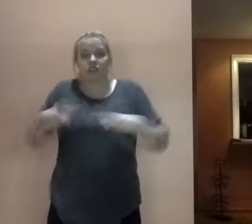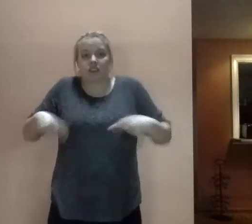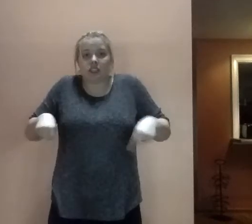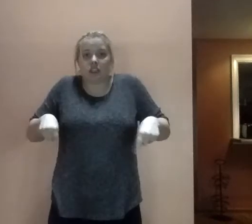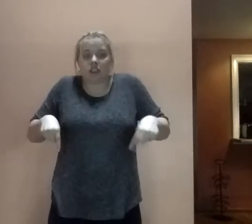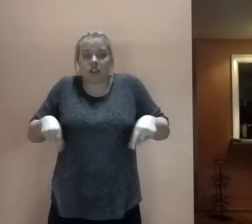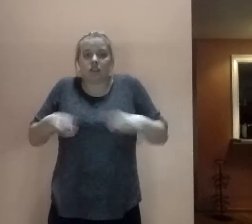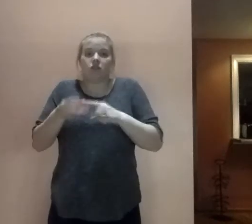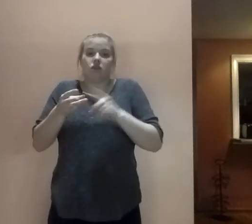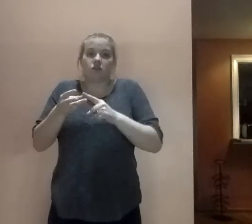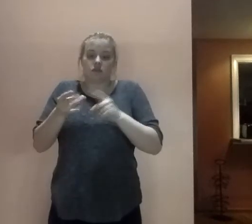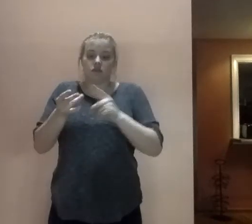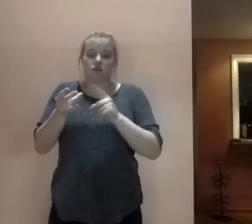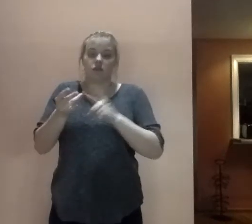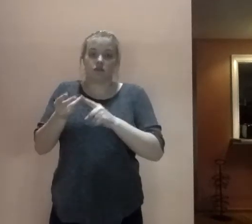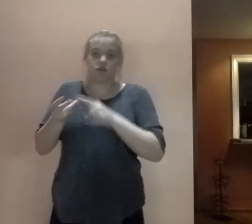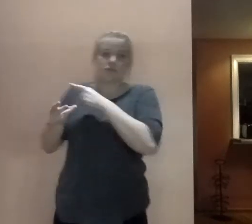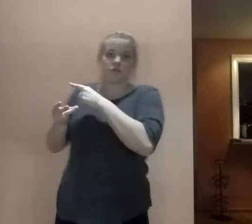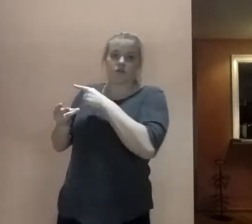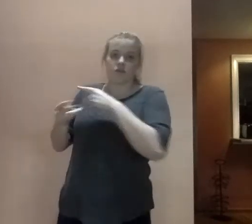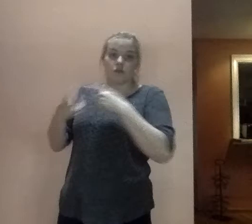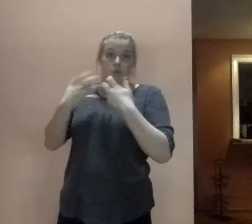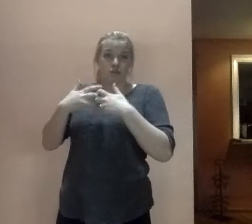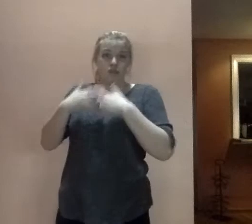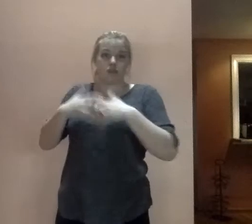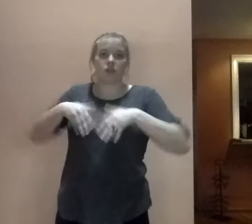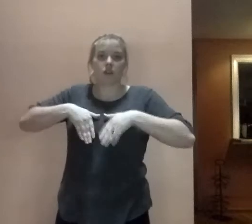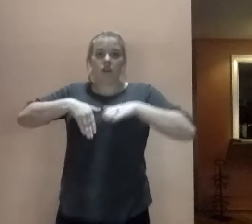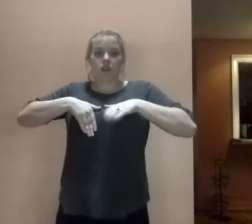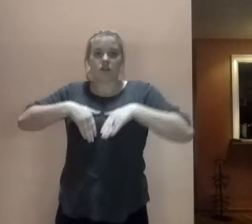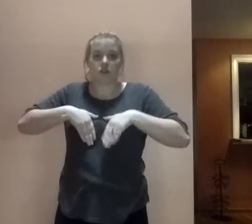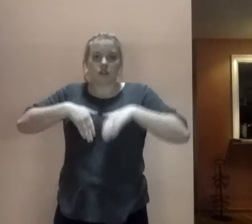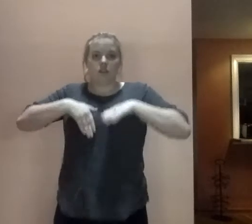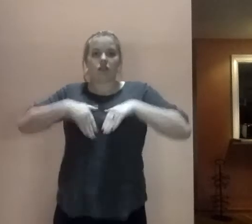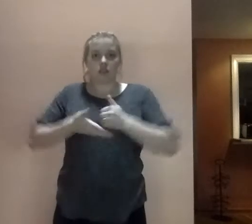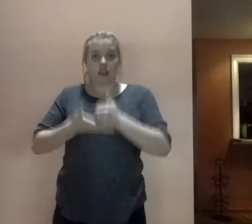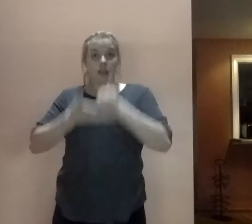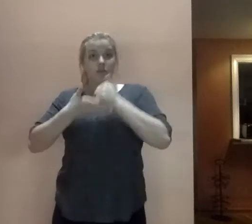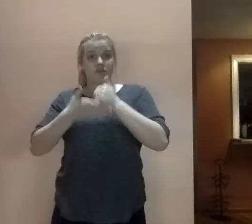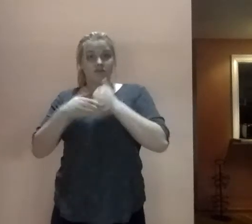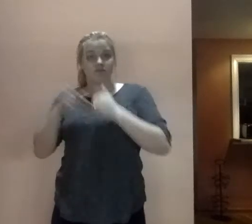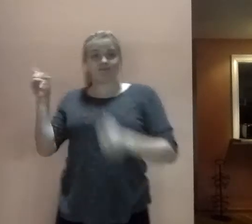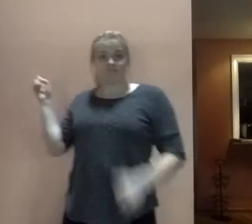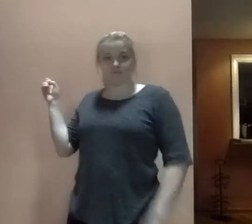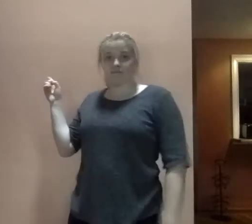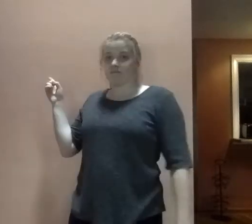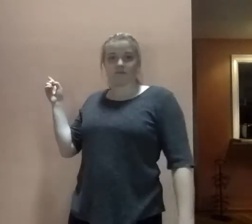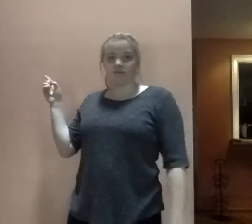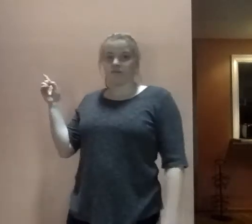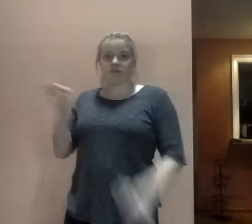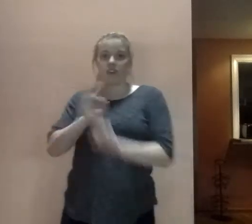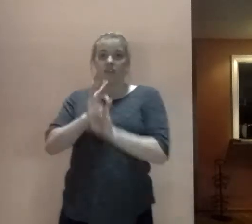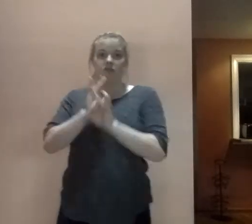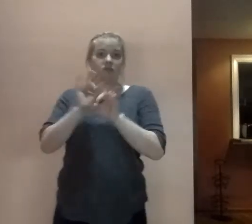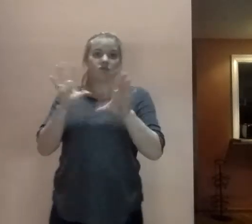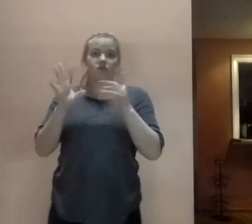CPAP machine to help me breathe. And my asthma has been so bad this past year, I use it during the day as